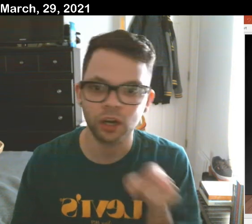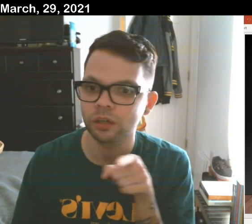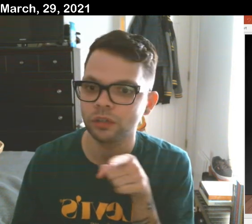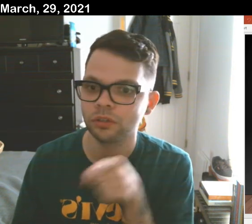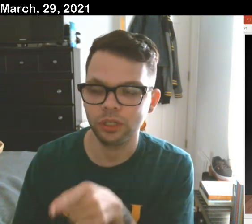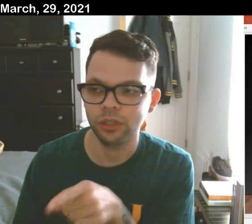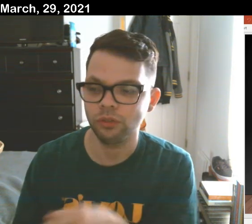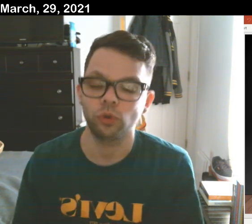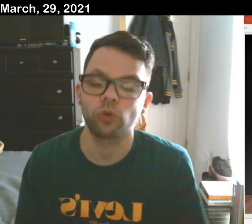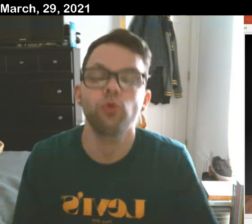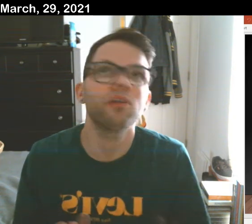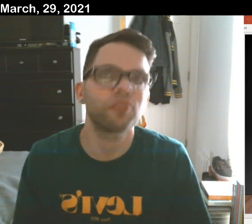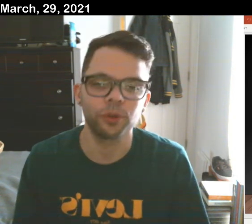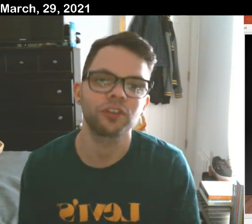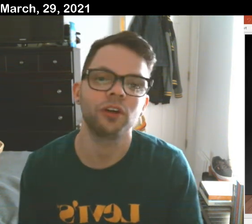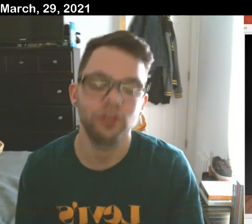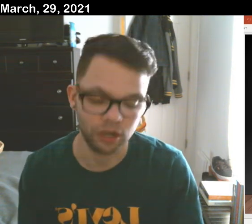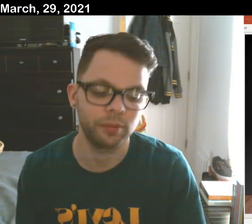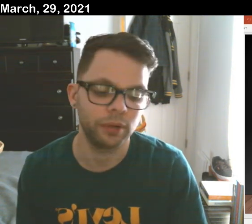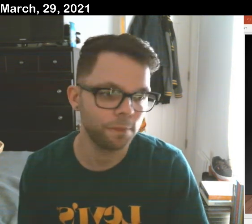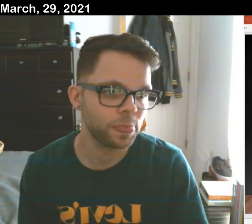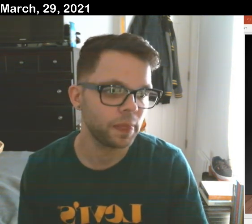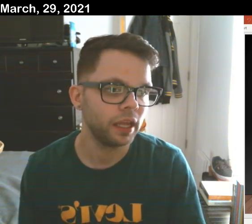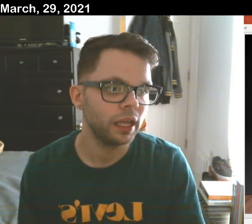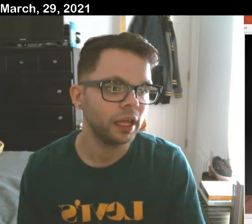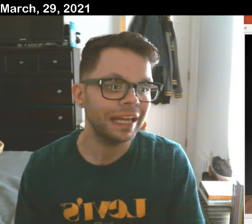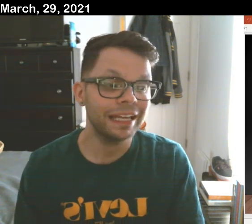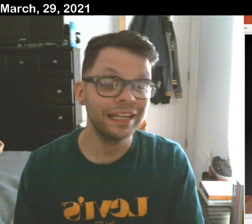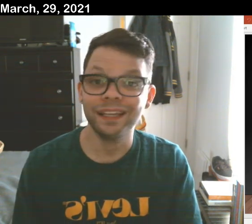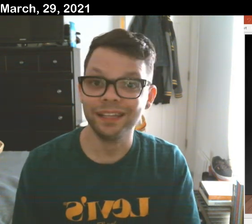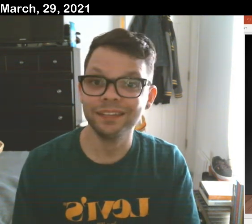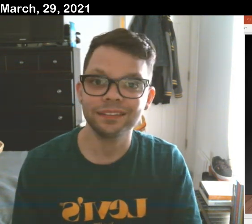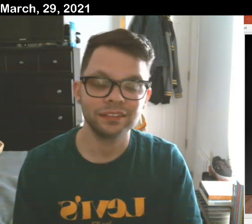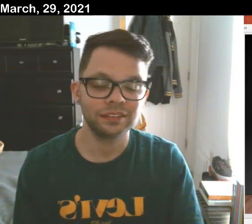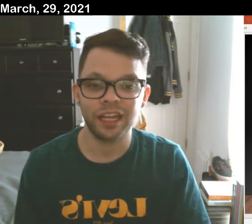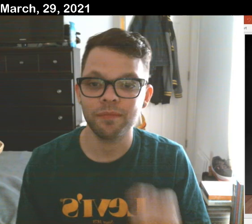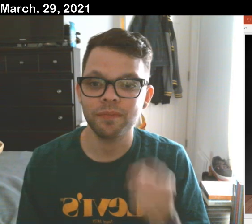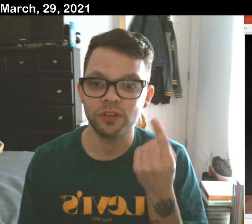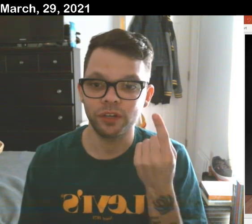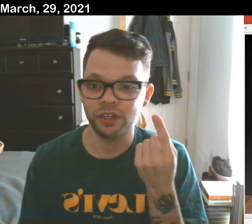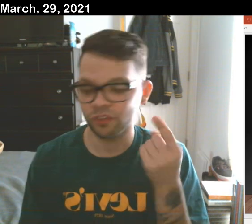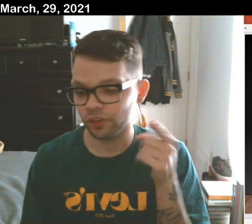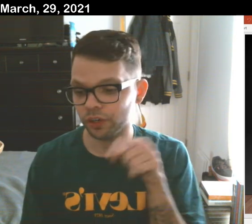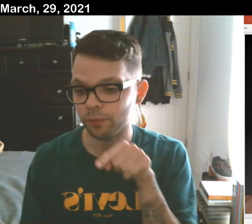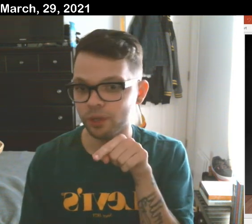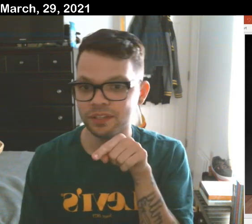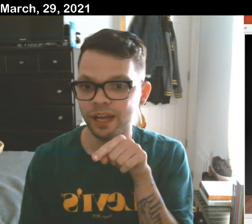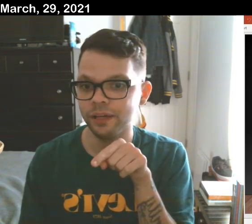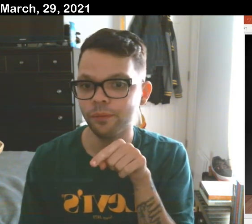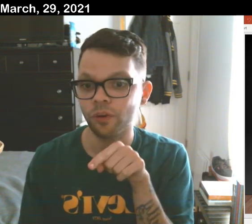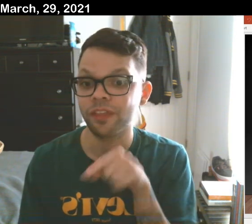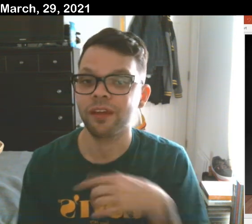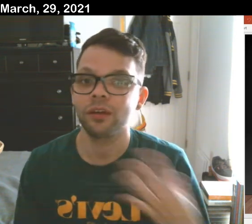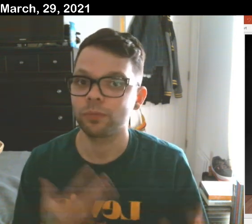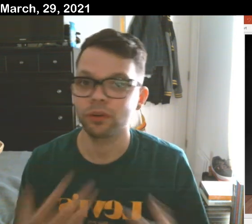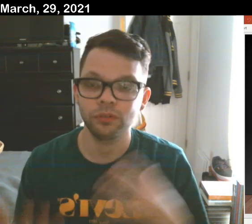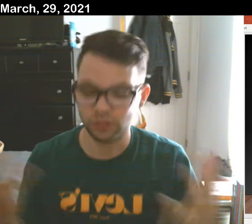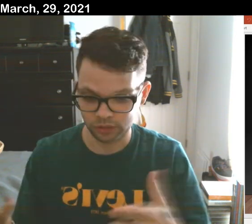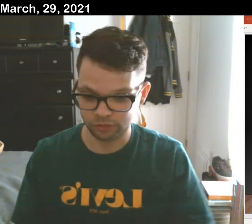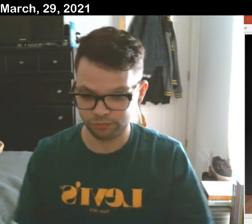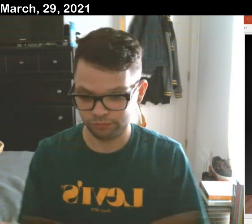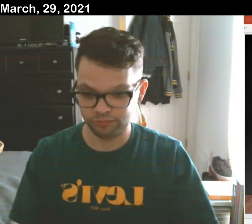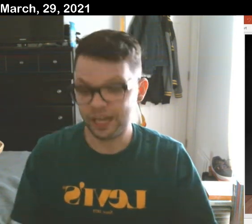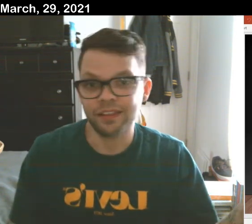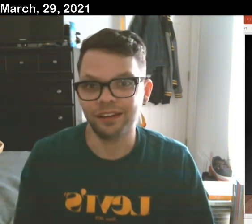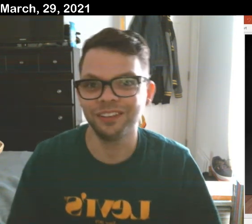wherever they are and for whoever you are talking about. It, same. Your index finger, you're going to point to the item or thing